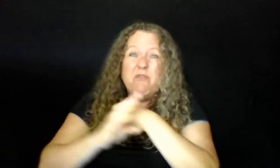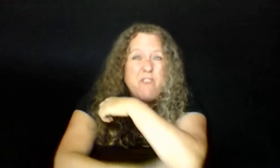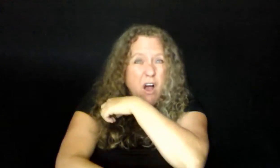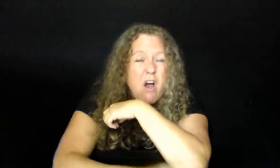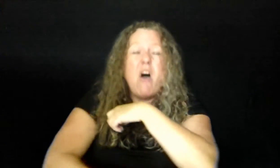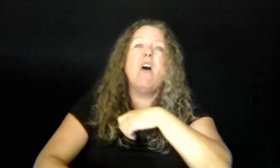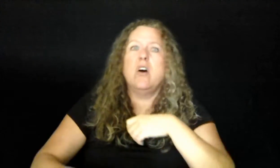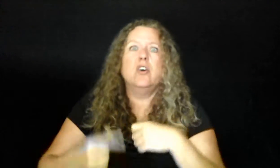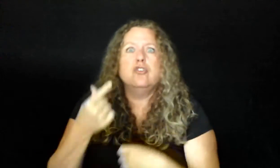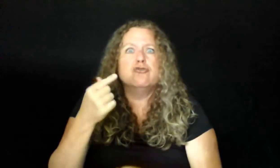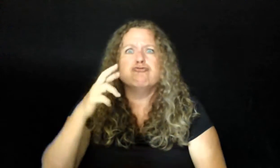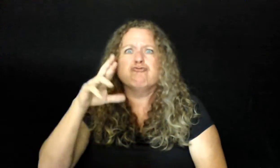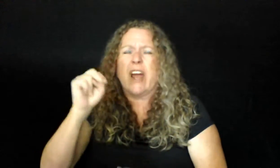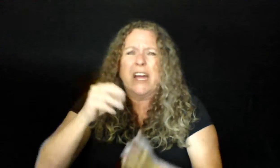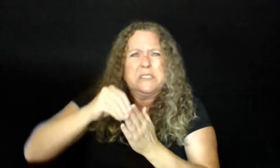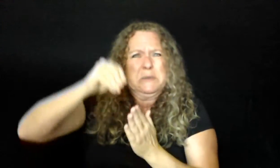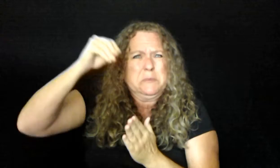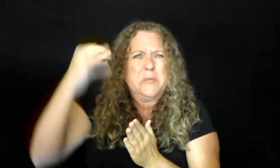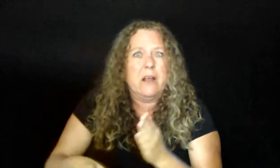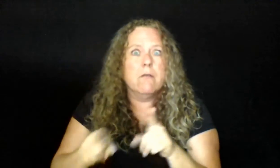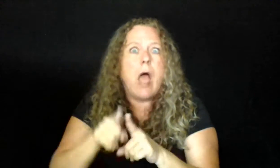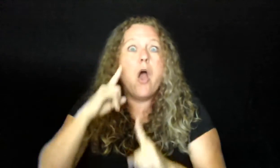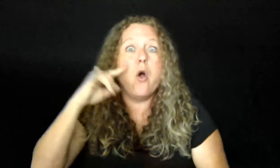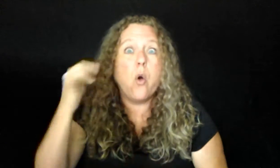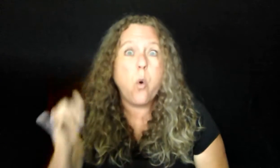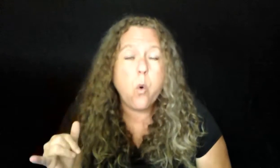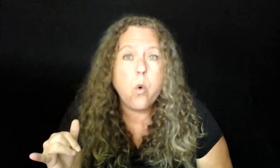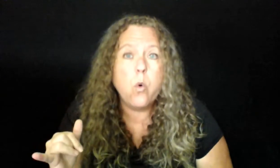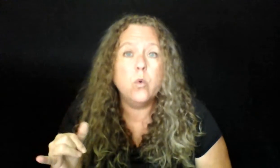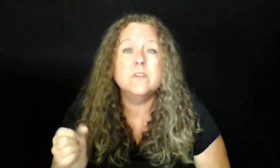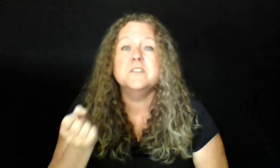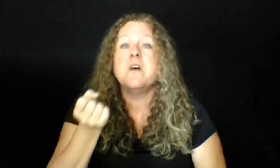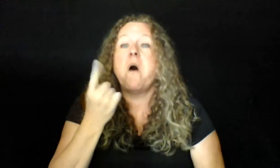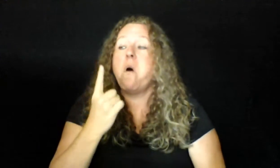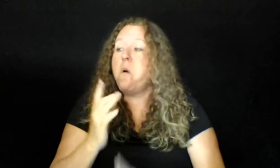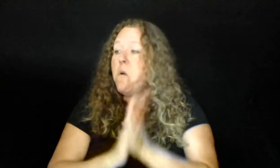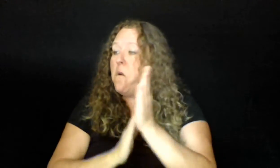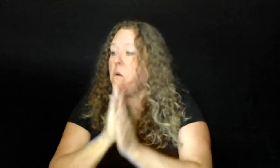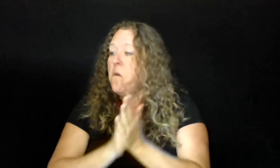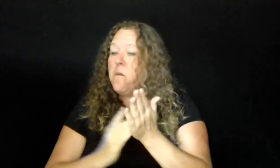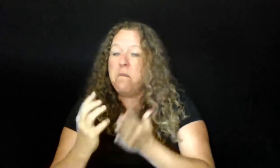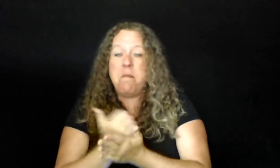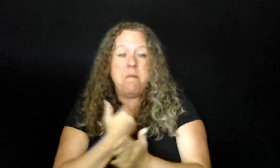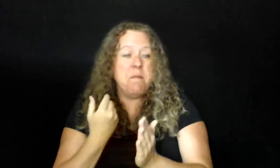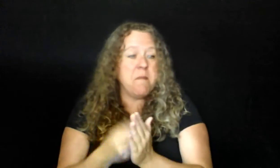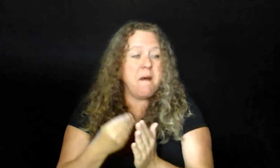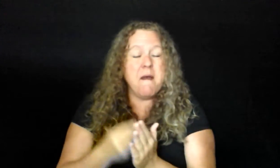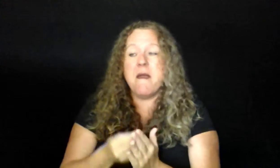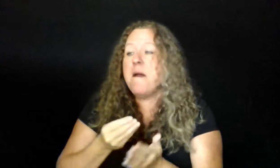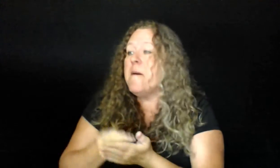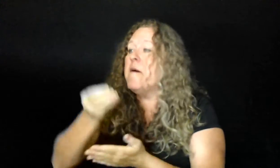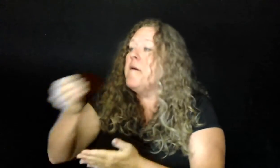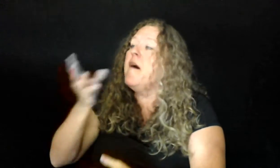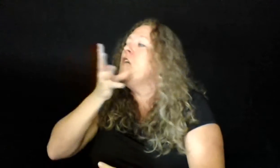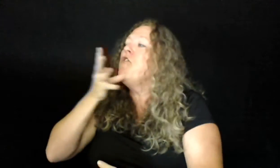from the farmer, put it on your ship, and chill out for a couple months. And then set sail somewhere around